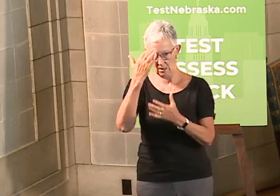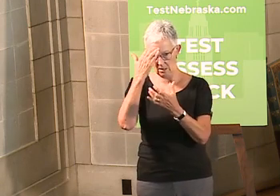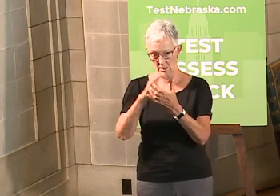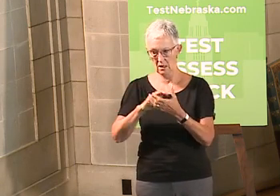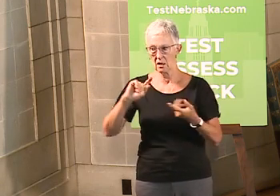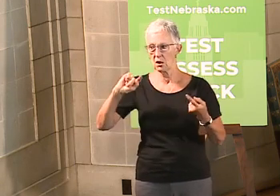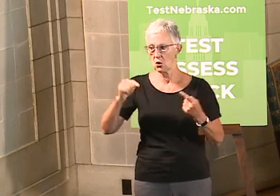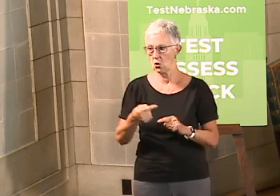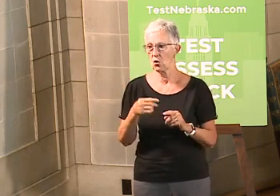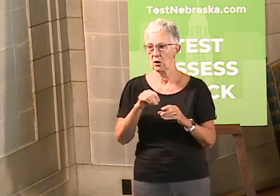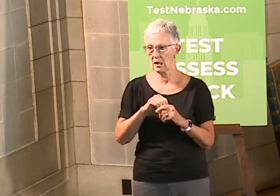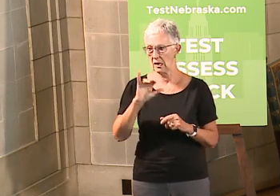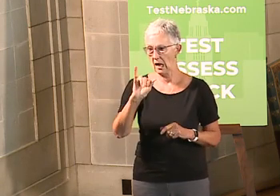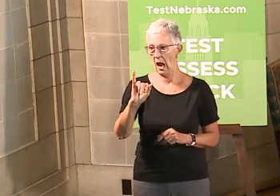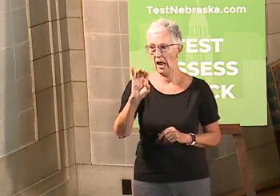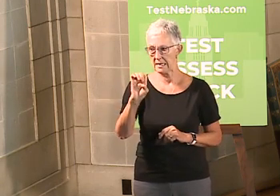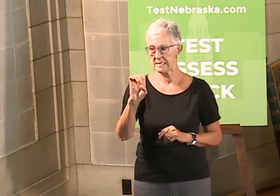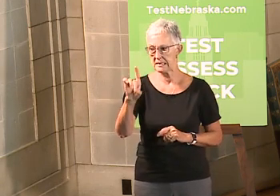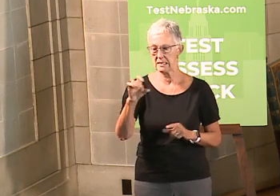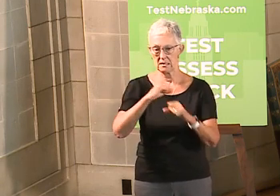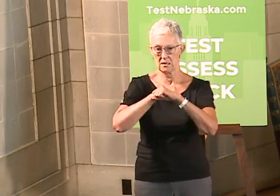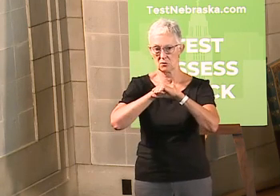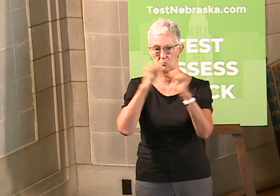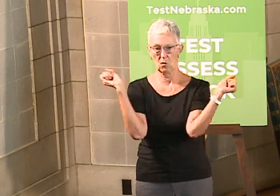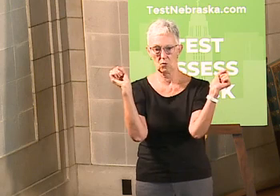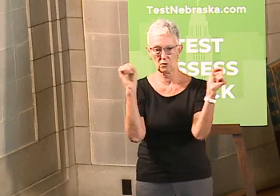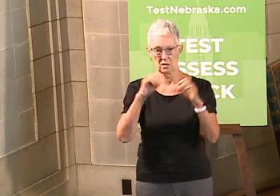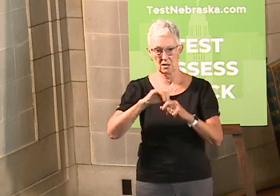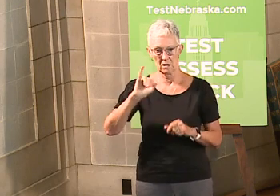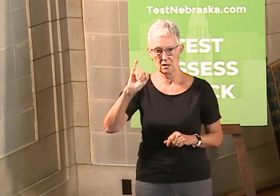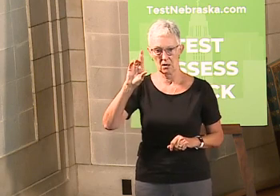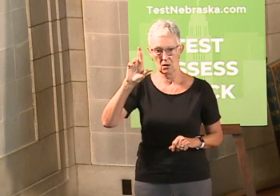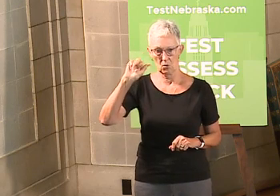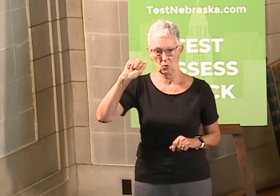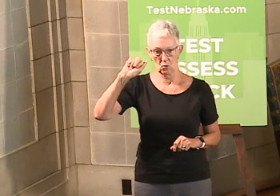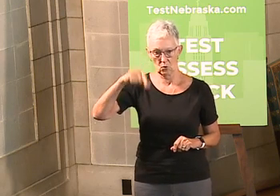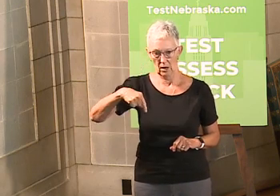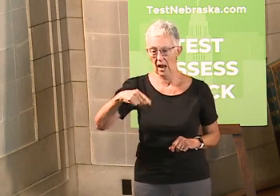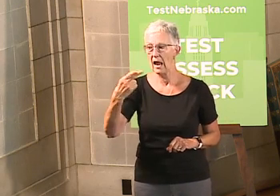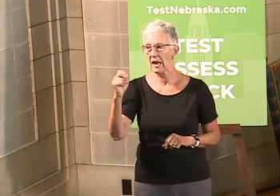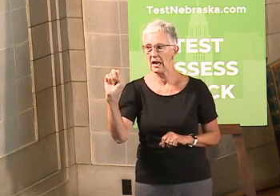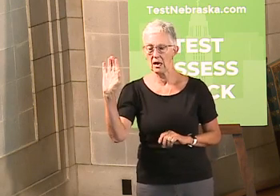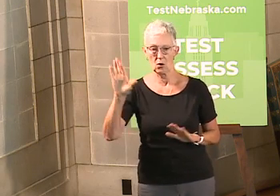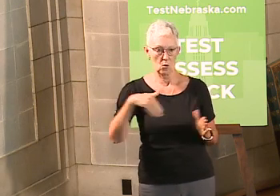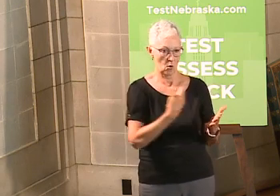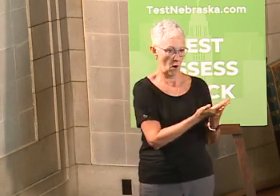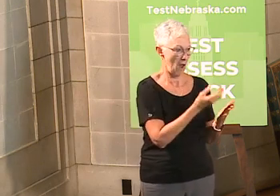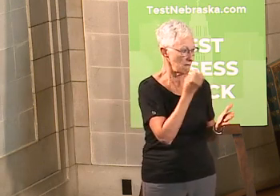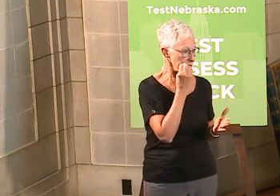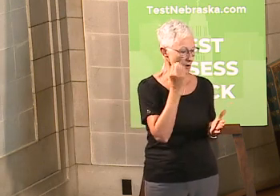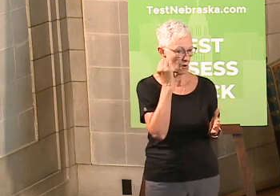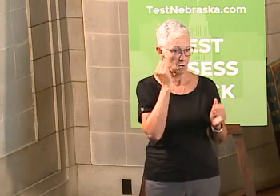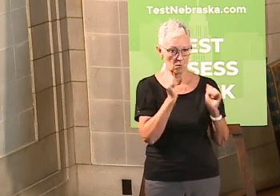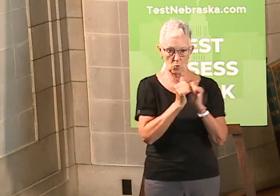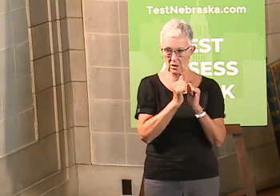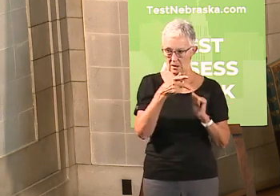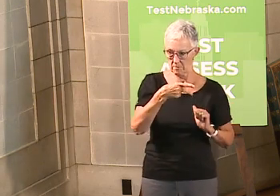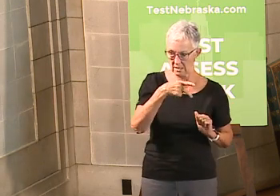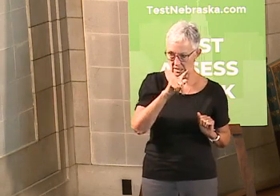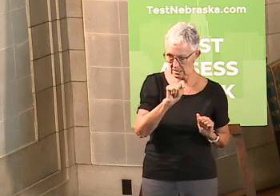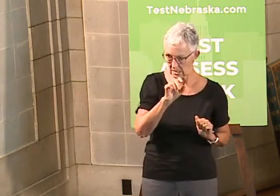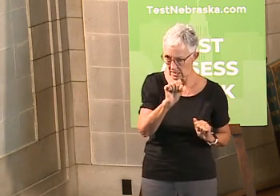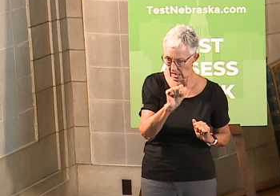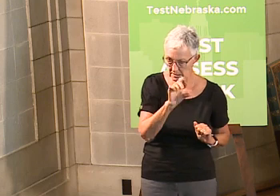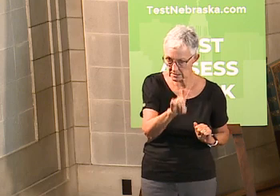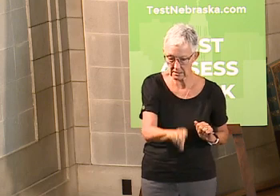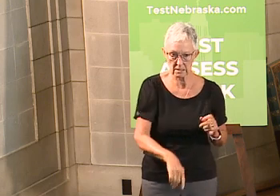explosion while serving with the U.S. Army in Iraq. He returned home with post-traumatic stress disorder, sleep disorders, and head and